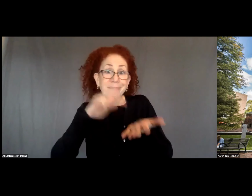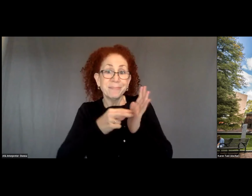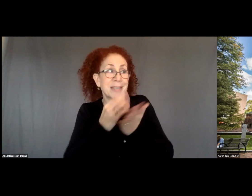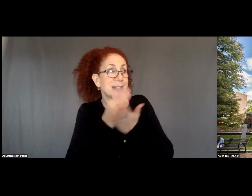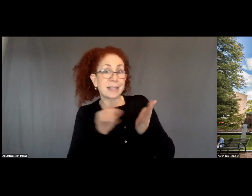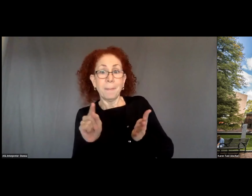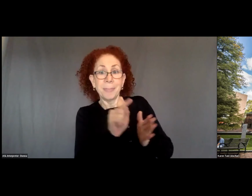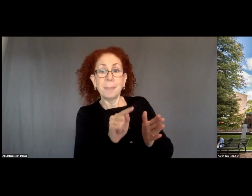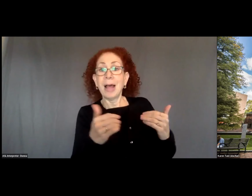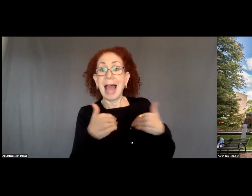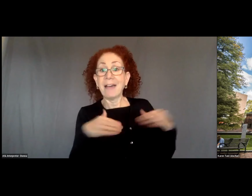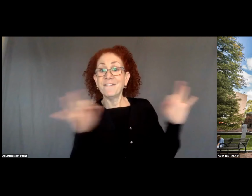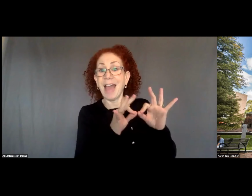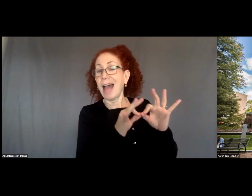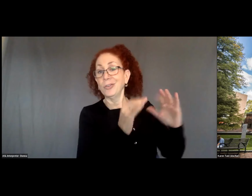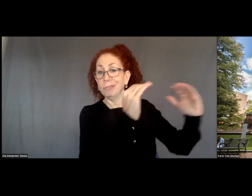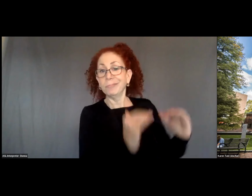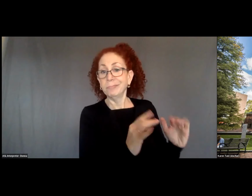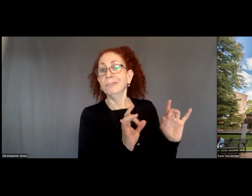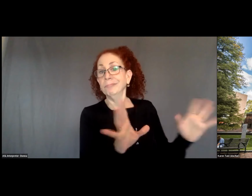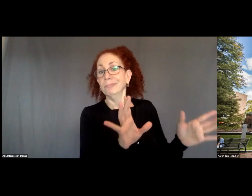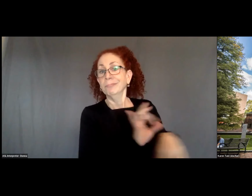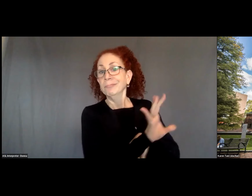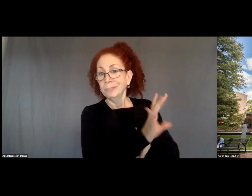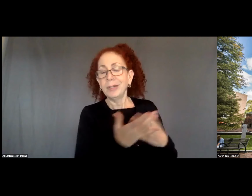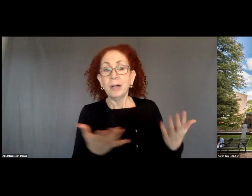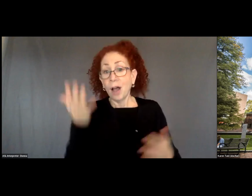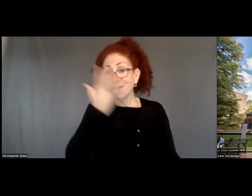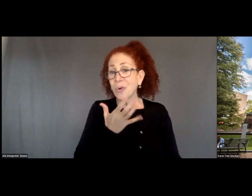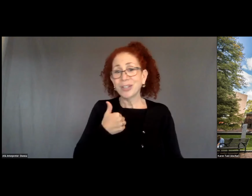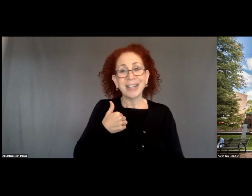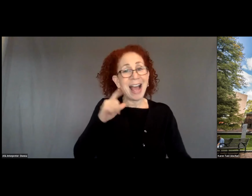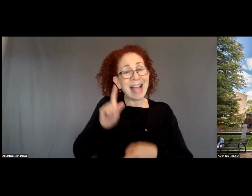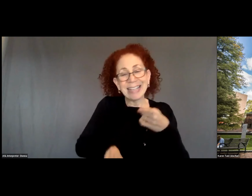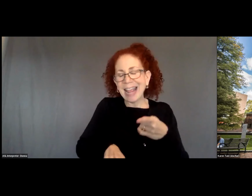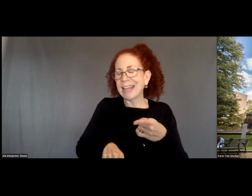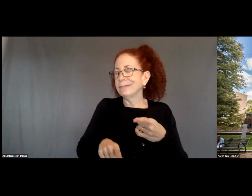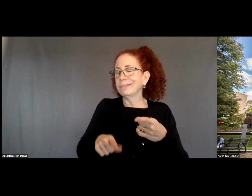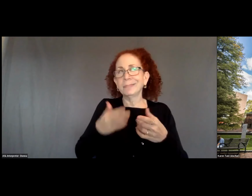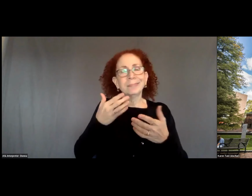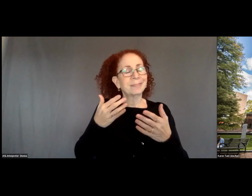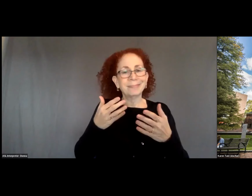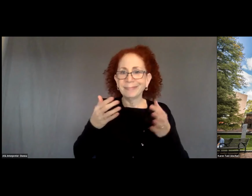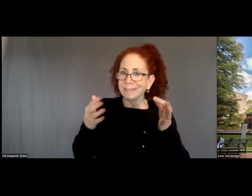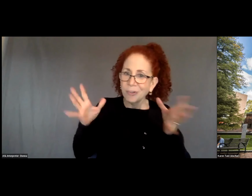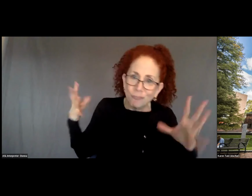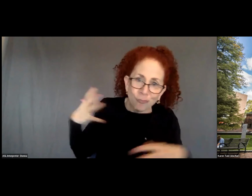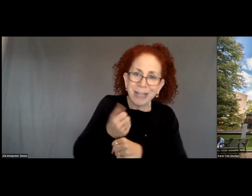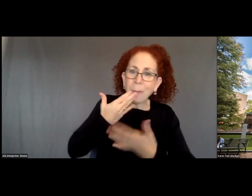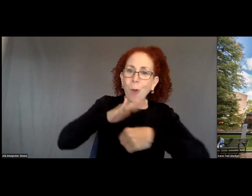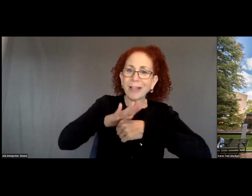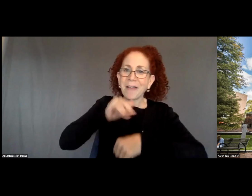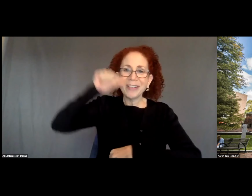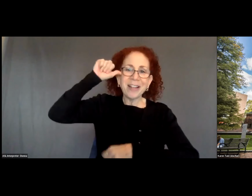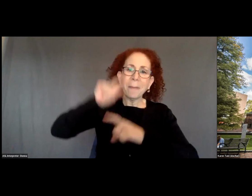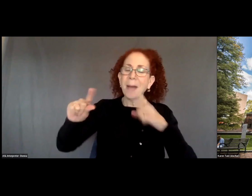as valueless and expendable? I unfortunately cannot do justice to all that was said, but this is